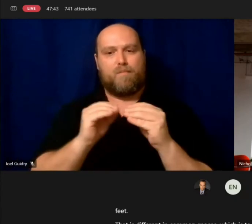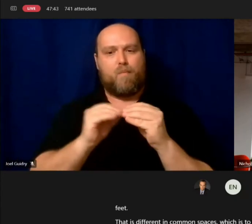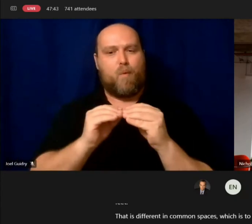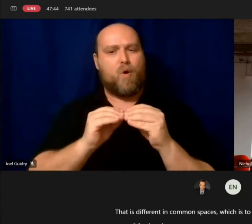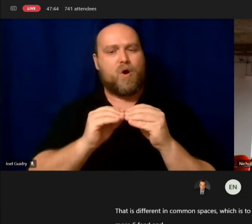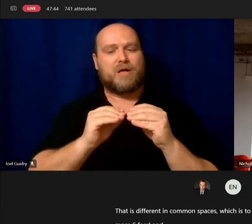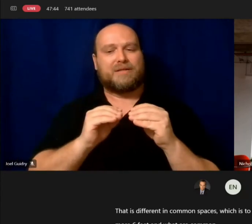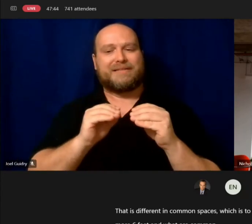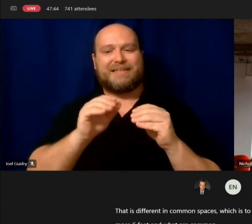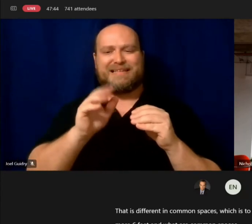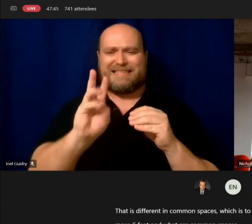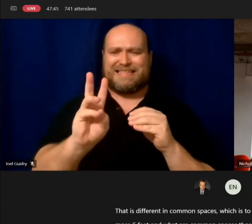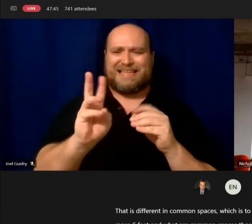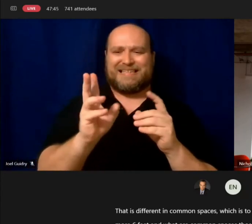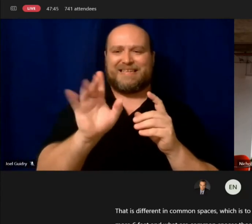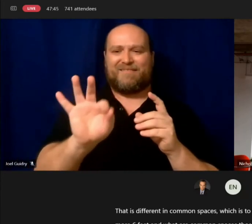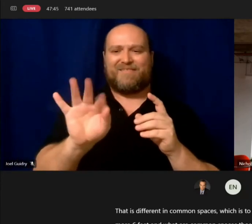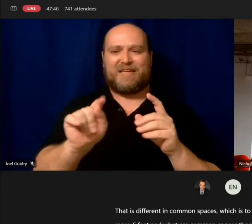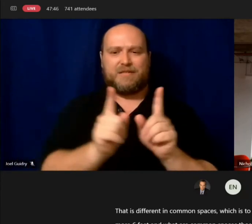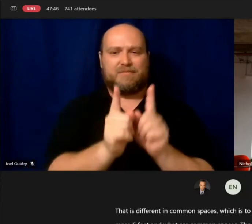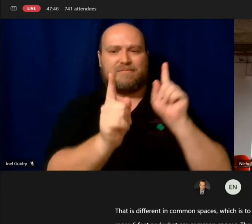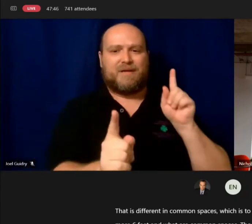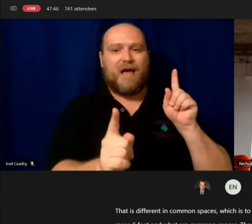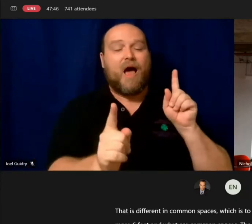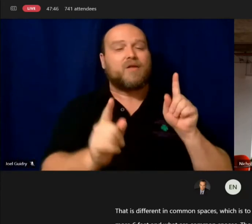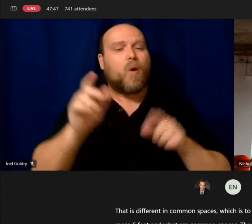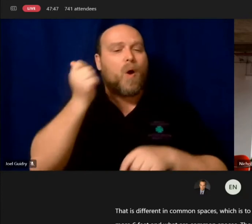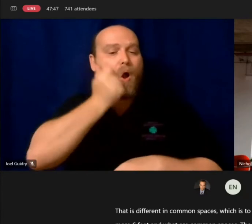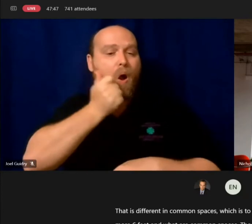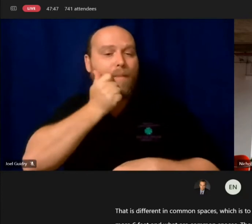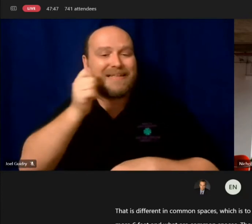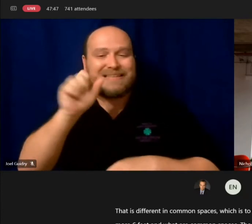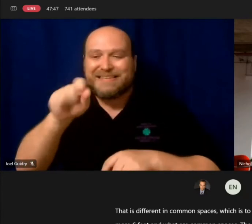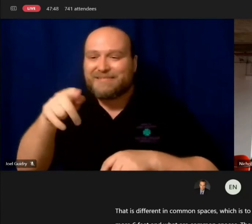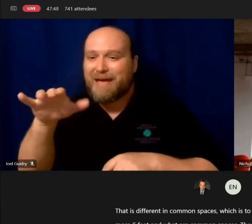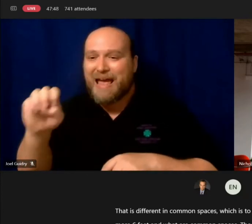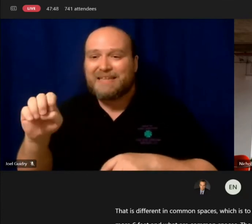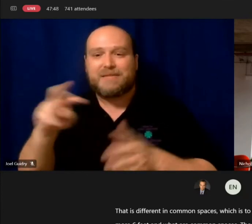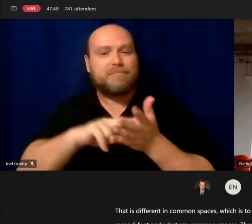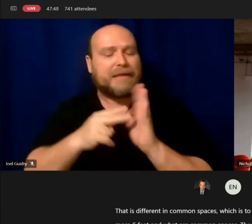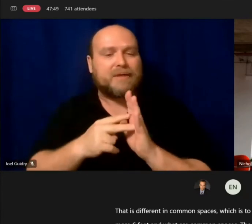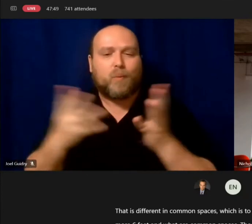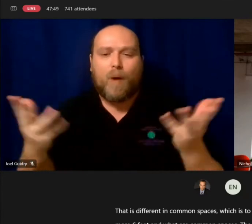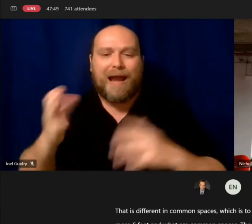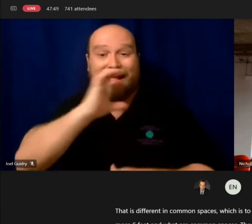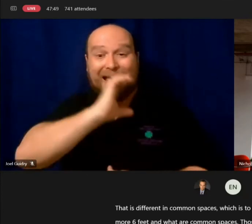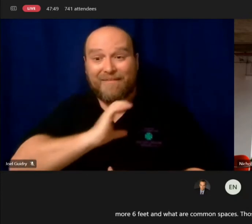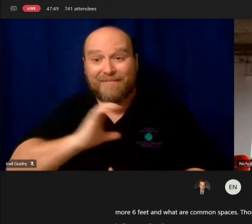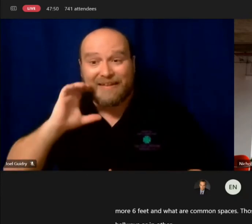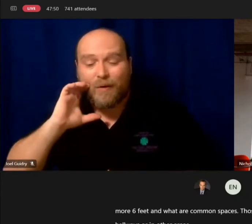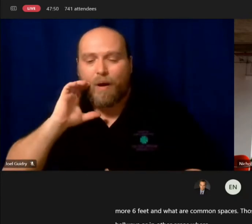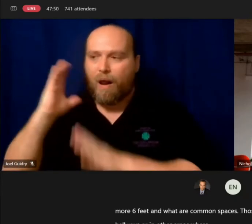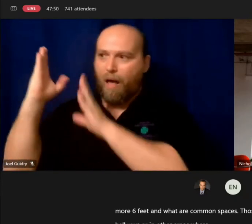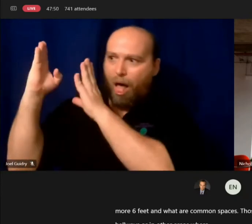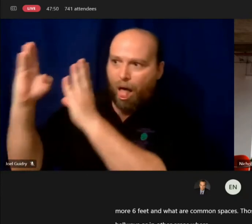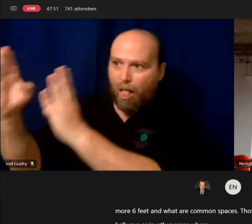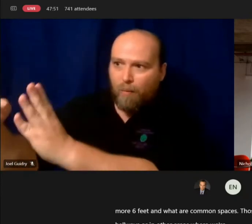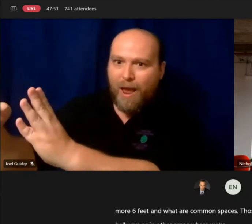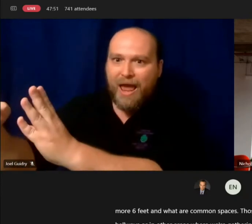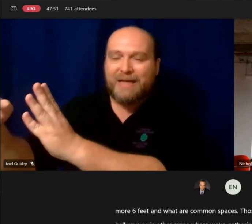like our cafeterias or in the hallways or in other areas where we're gathering. But inside the